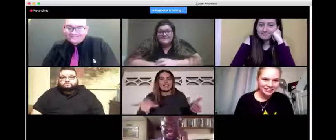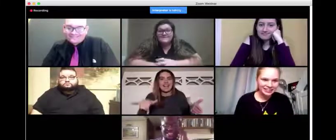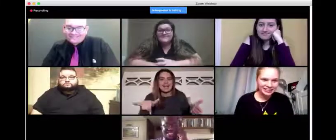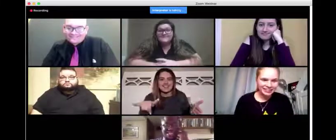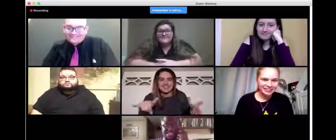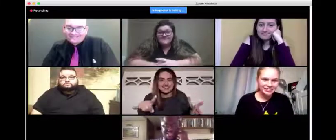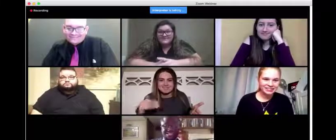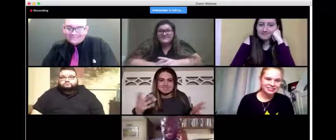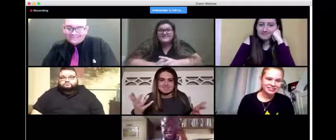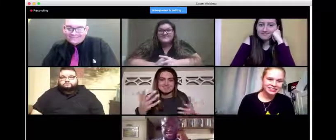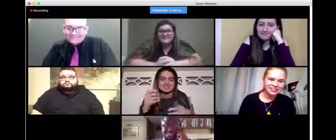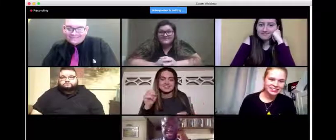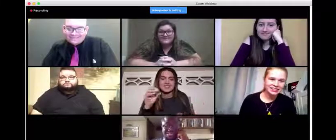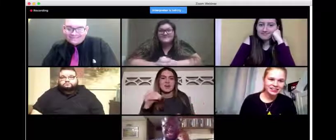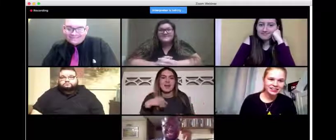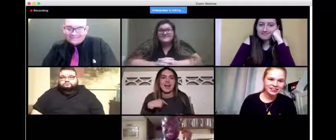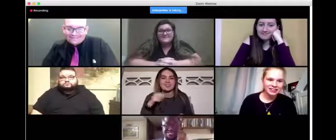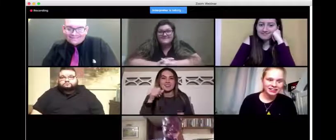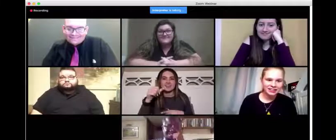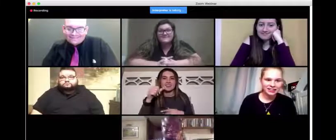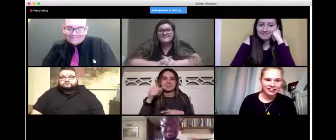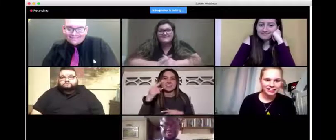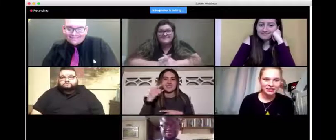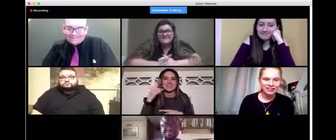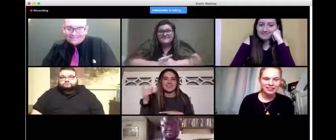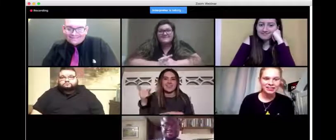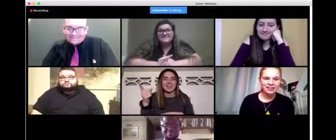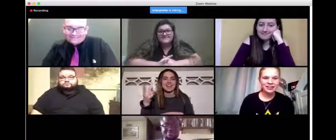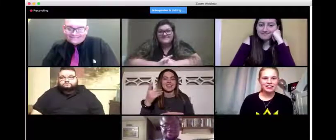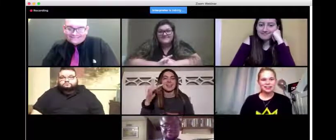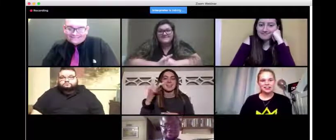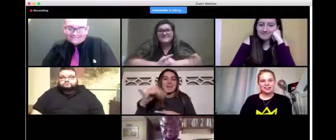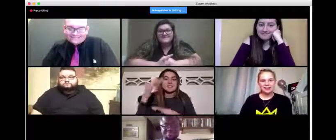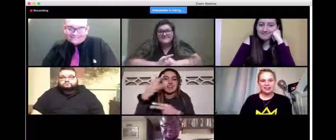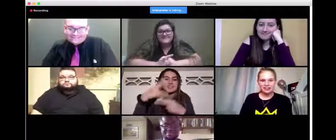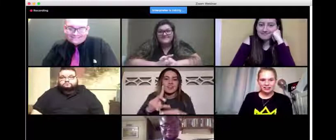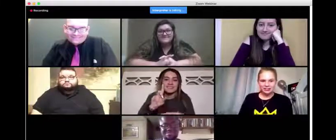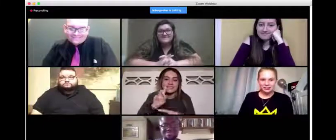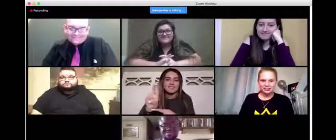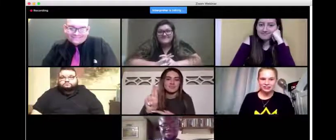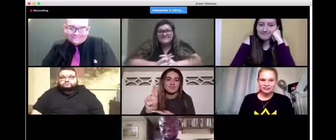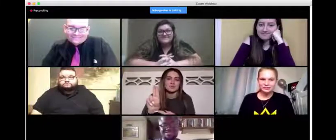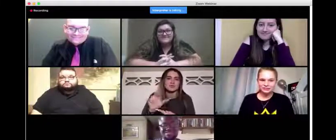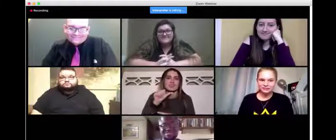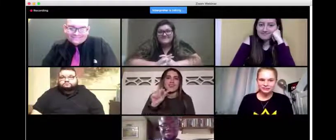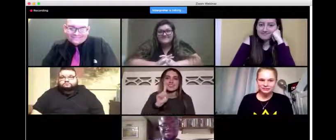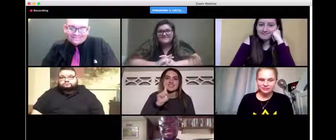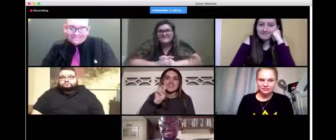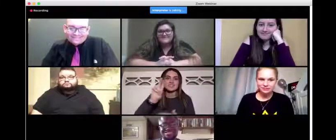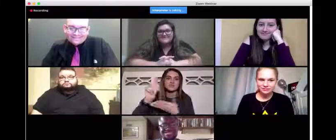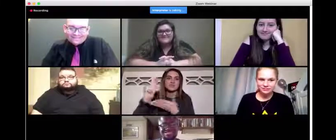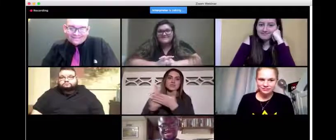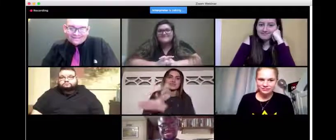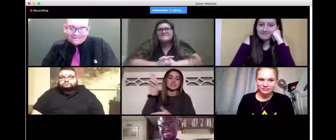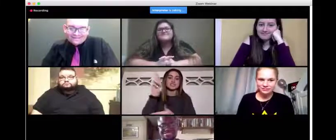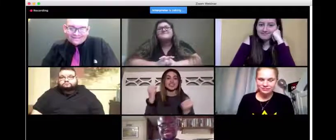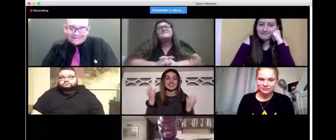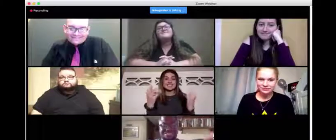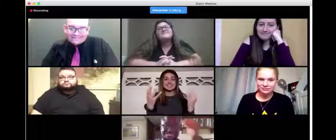it. So that's for, it's Deaf U. It's not Deaf University, the signed Deaf University. It's different. But the hearing people don't know